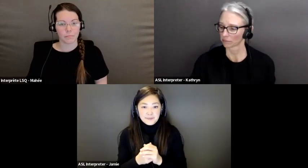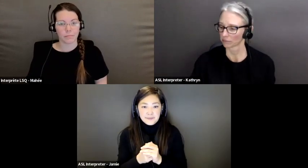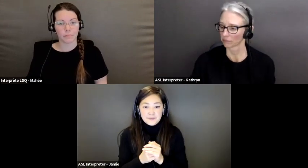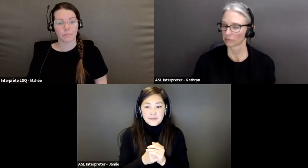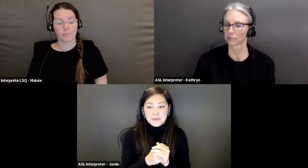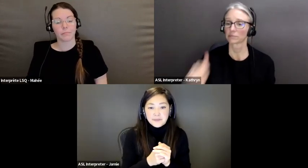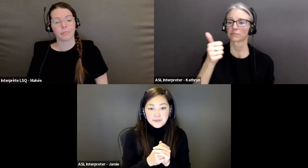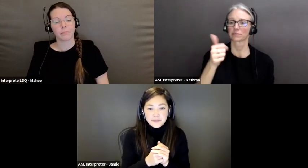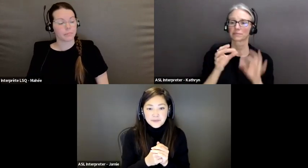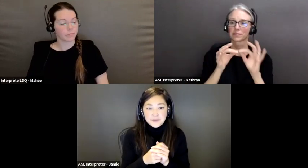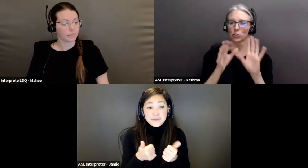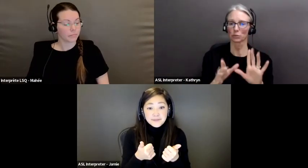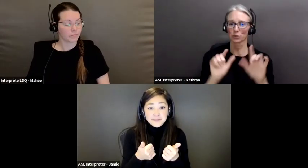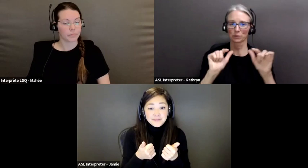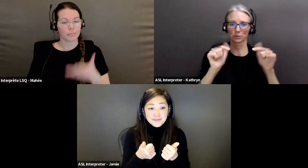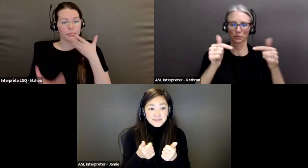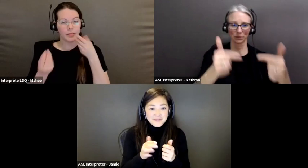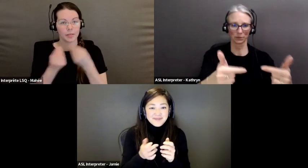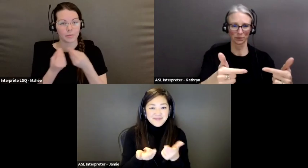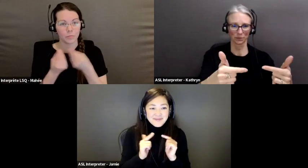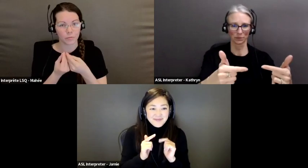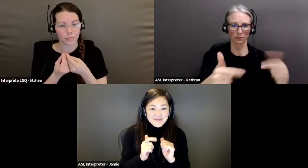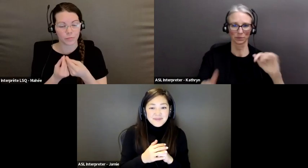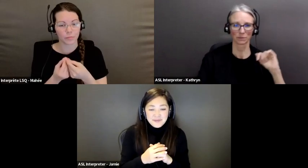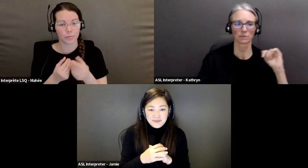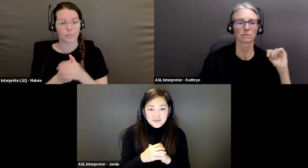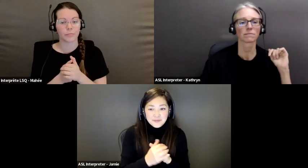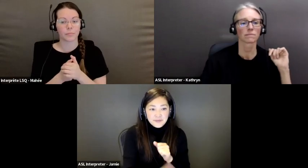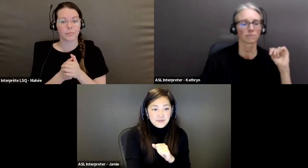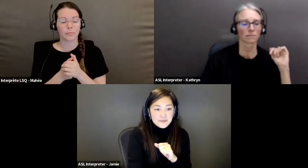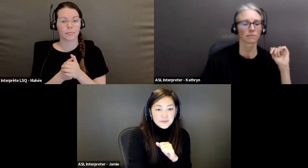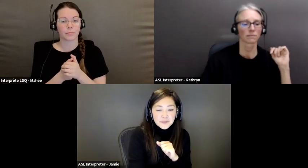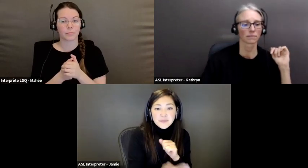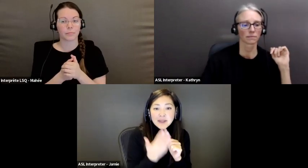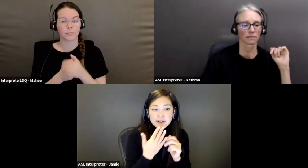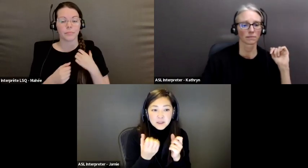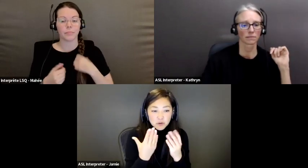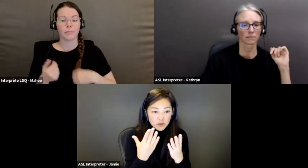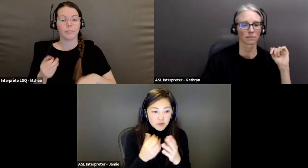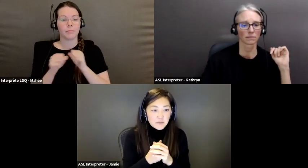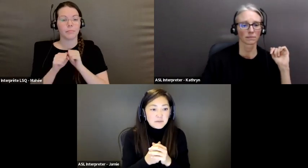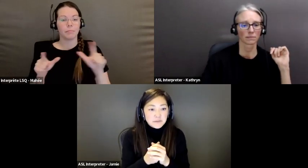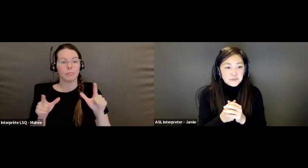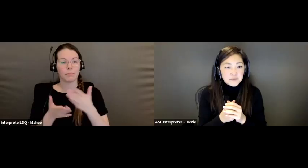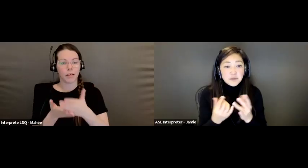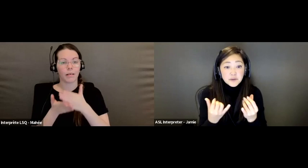Thanks so much, Alex. I'm going to stop the share screen now so we can see a few